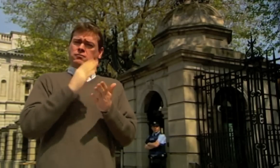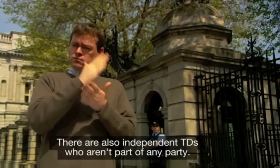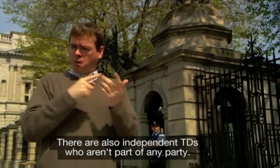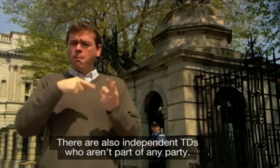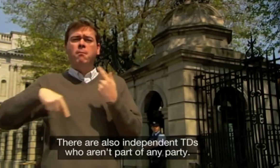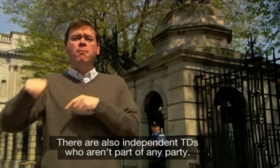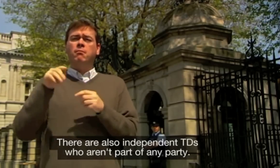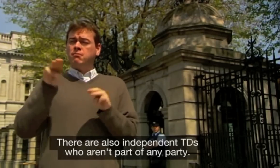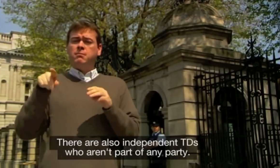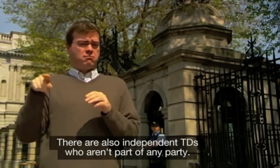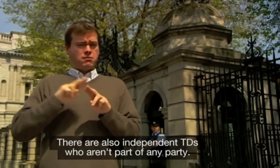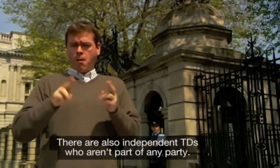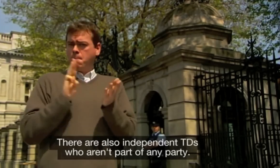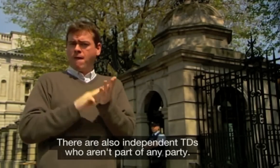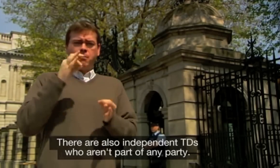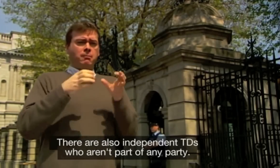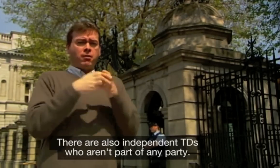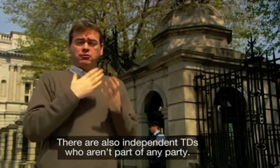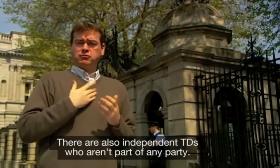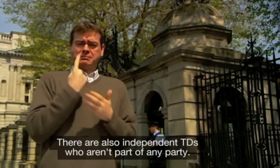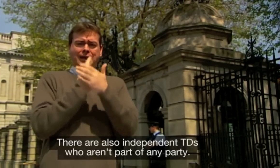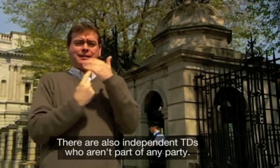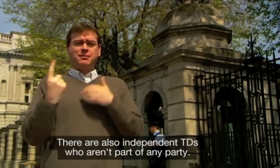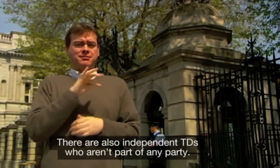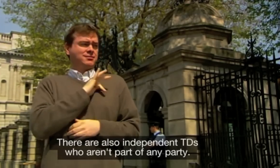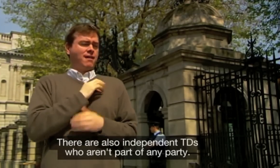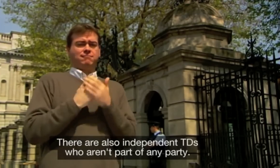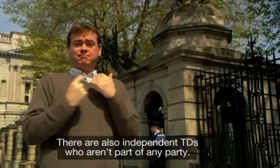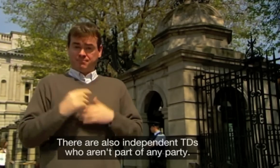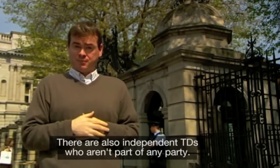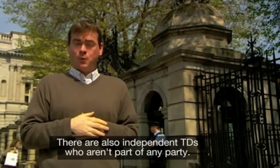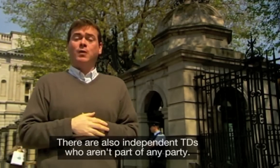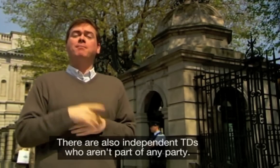There are also independent TDs who aren't part of any party.